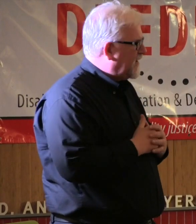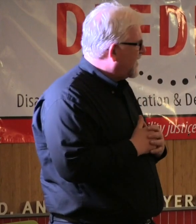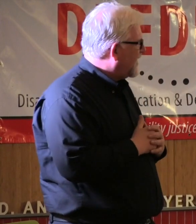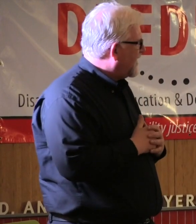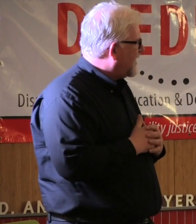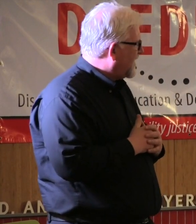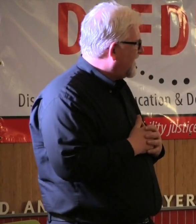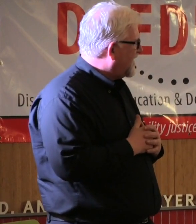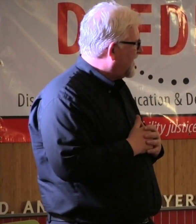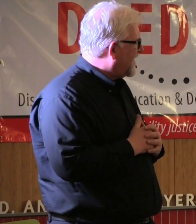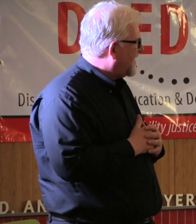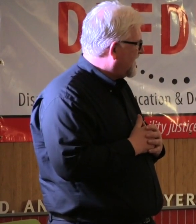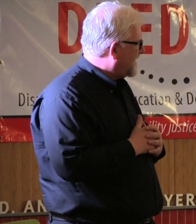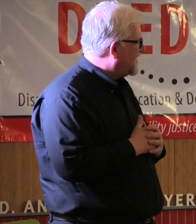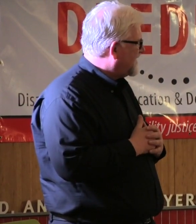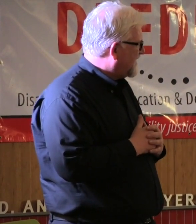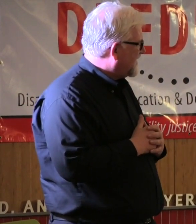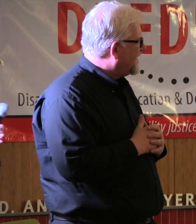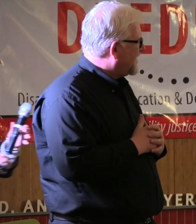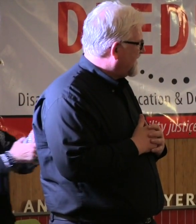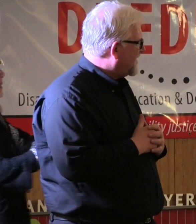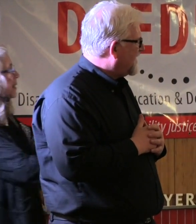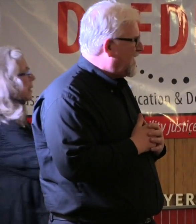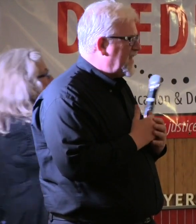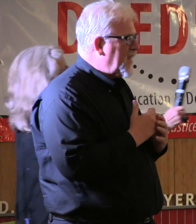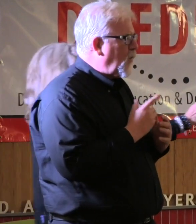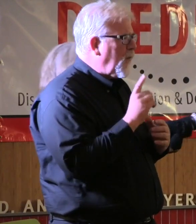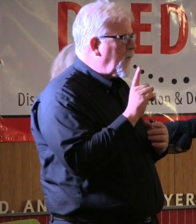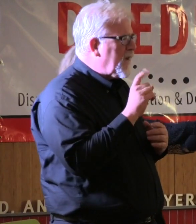Thank you all for being here.